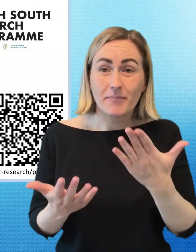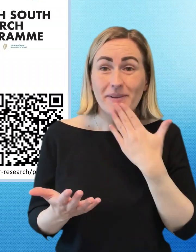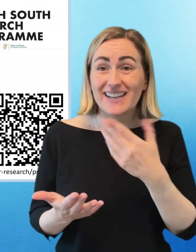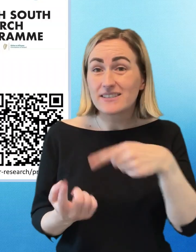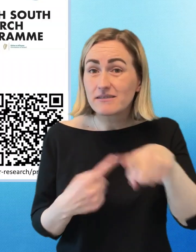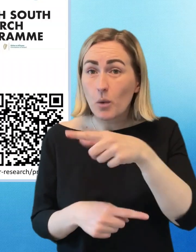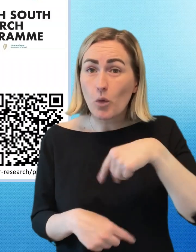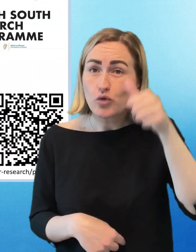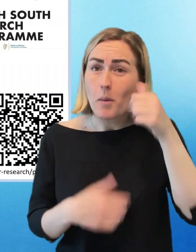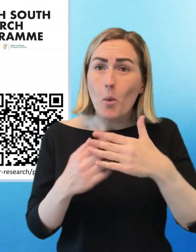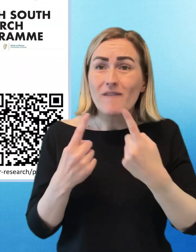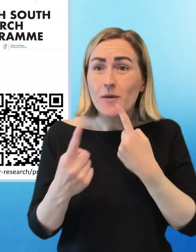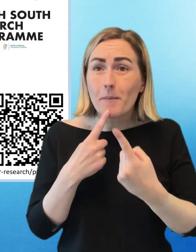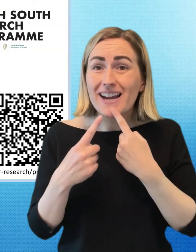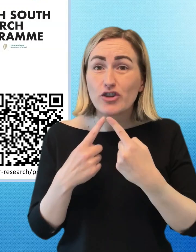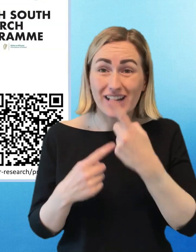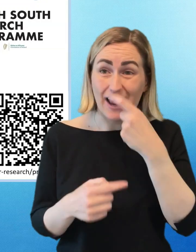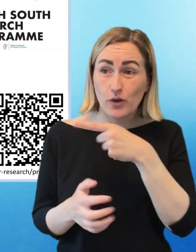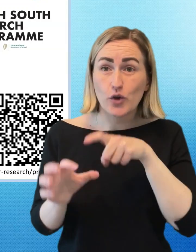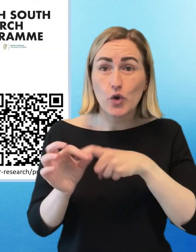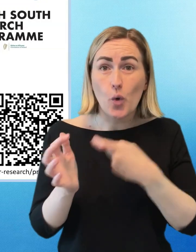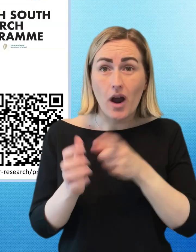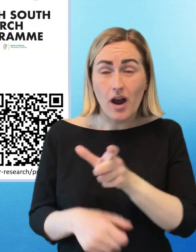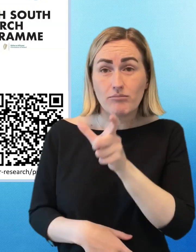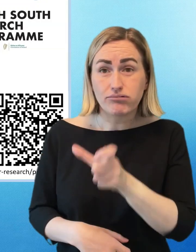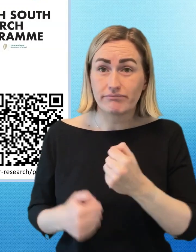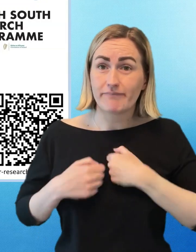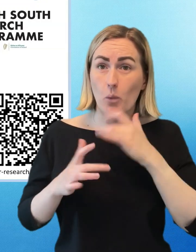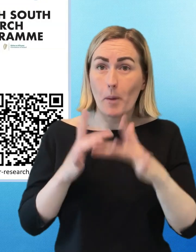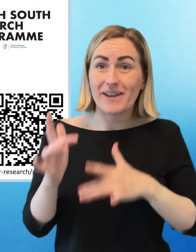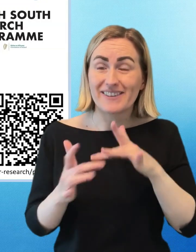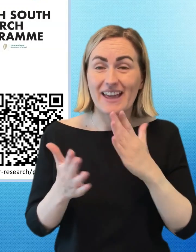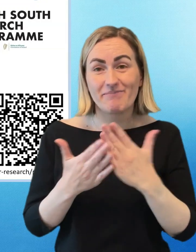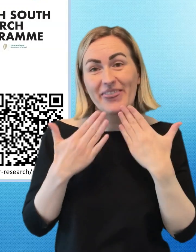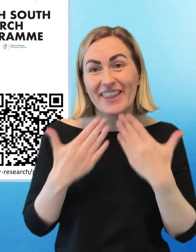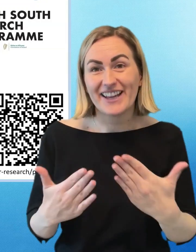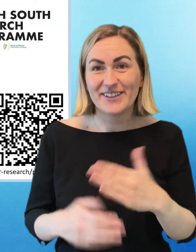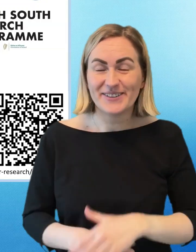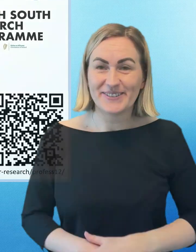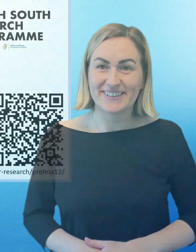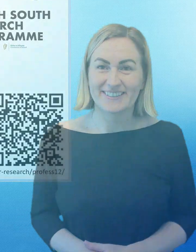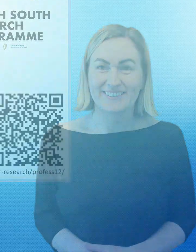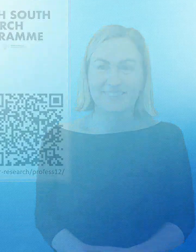contact me if you'd like any more information, and there's also a QR code there to our website. Thank you.